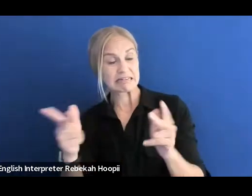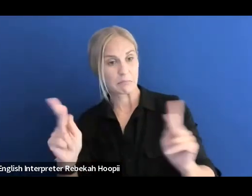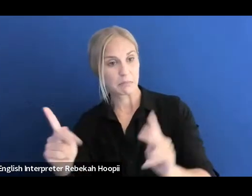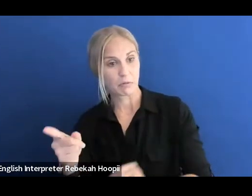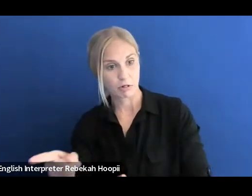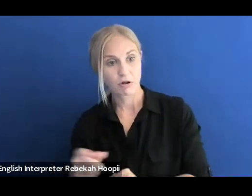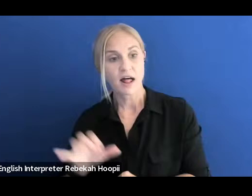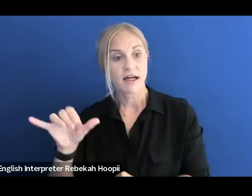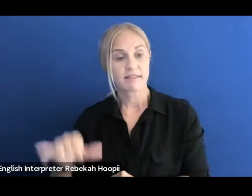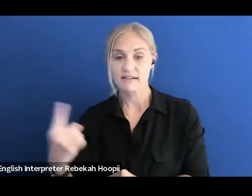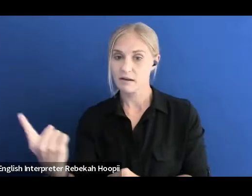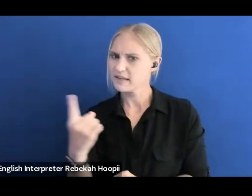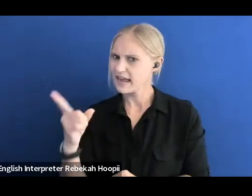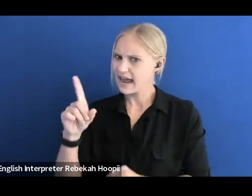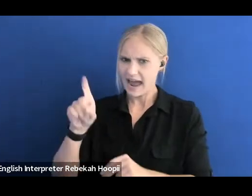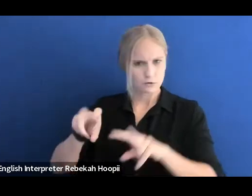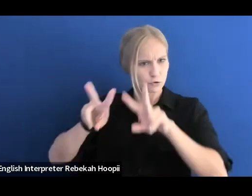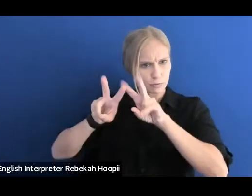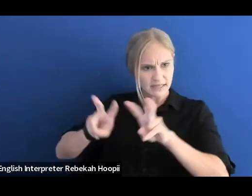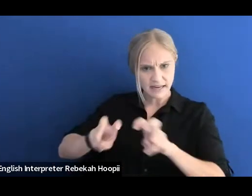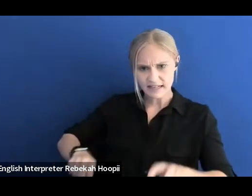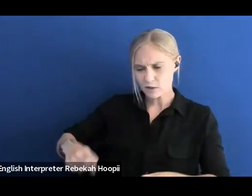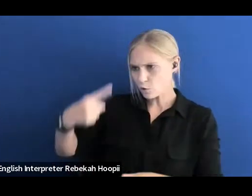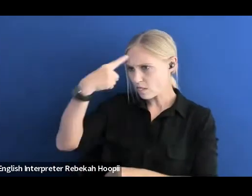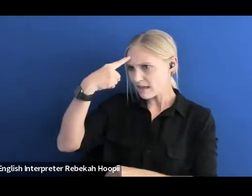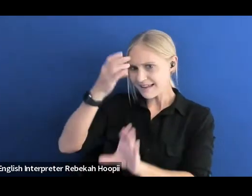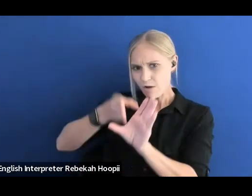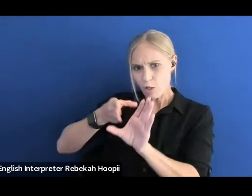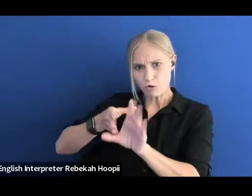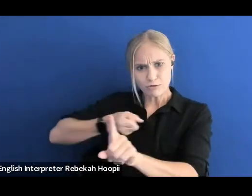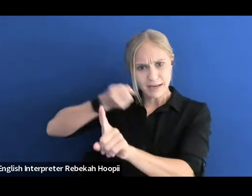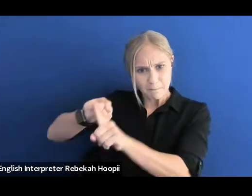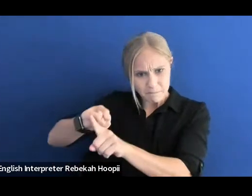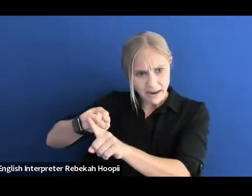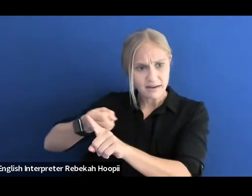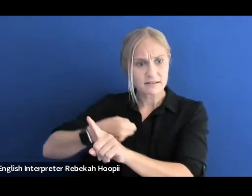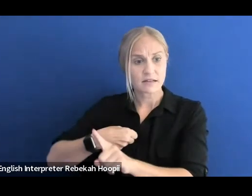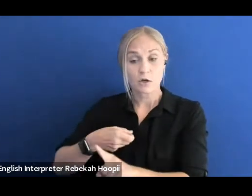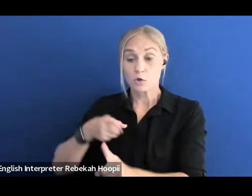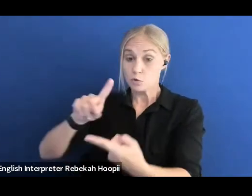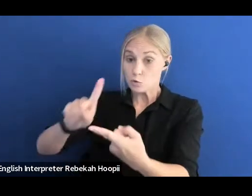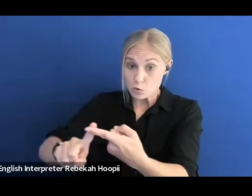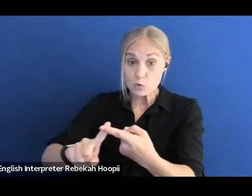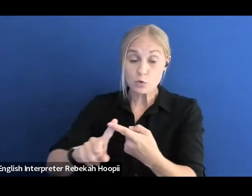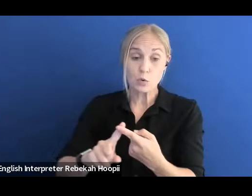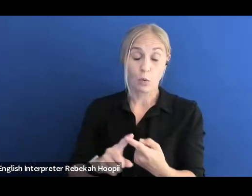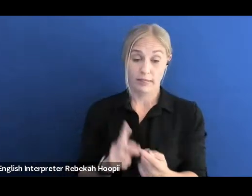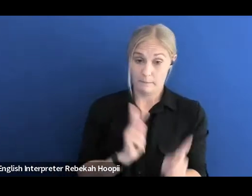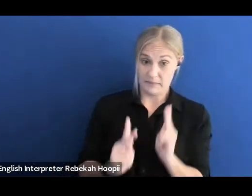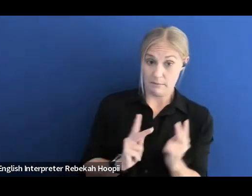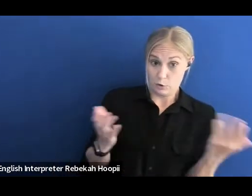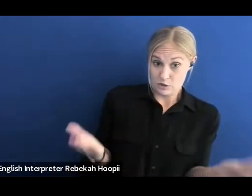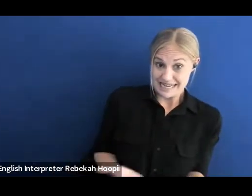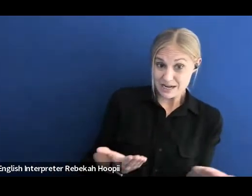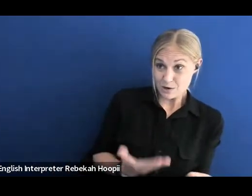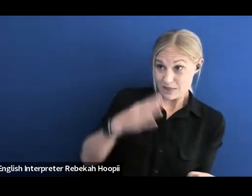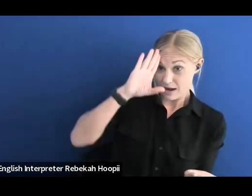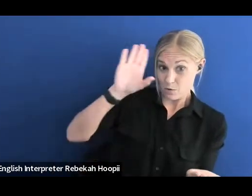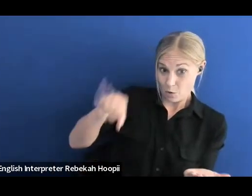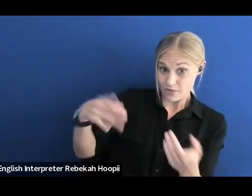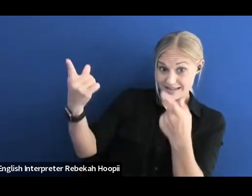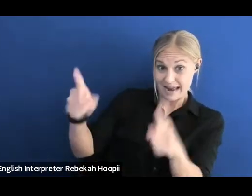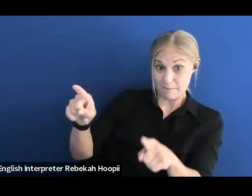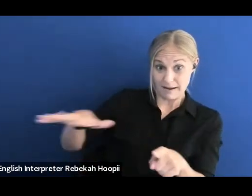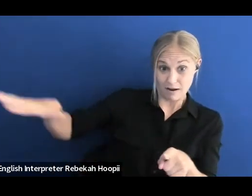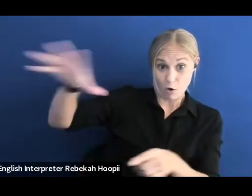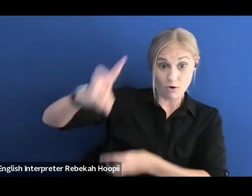that should be looked at as the psychological impact, not only to civilians here who know that, but also our